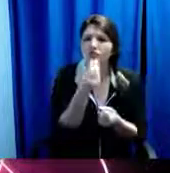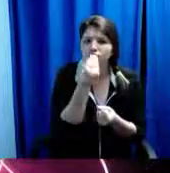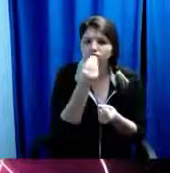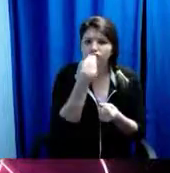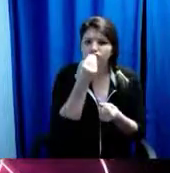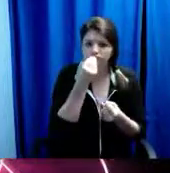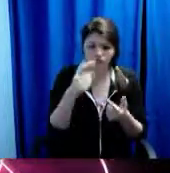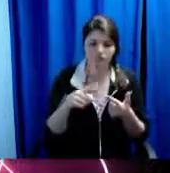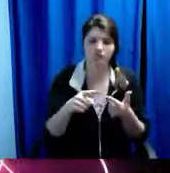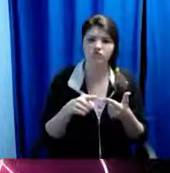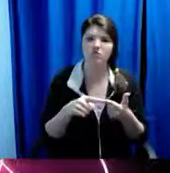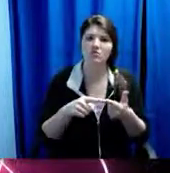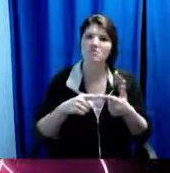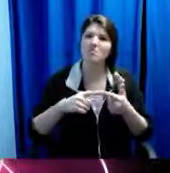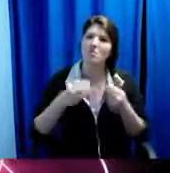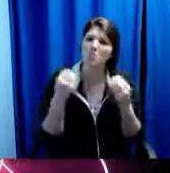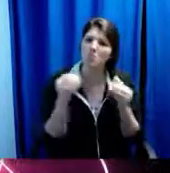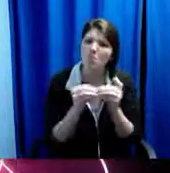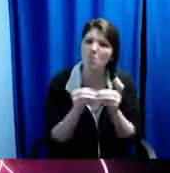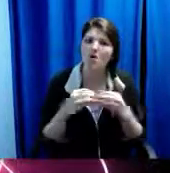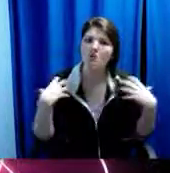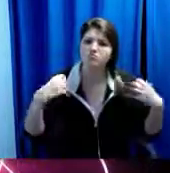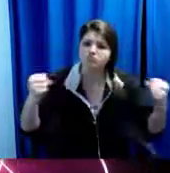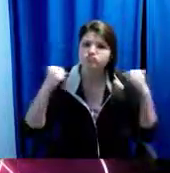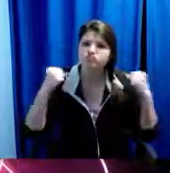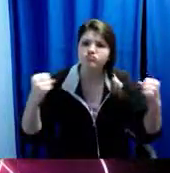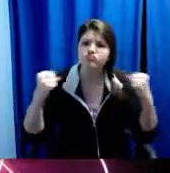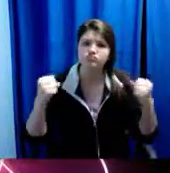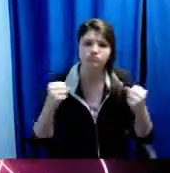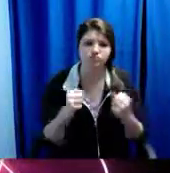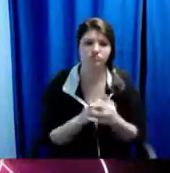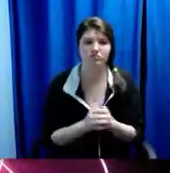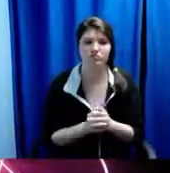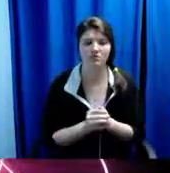as taking appropriate medicines, will help to control this problem.